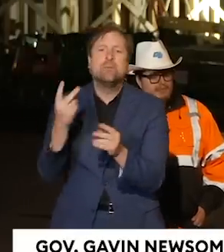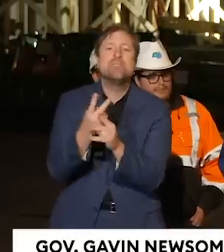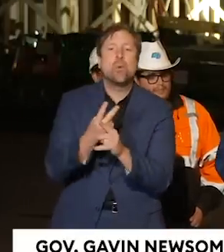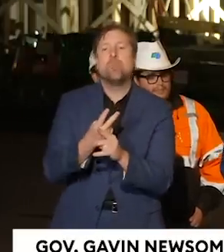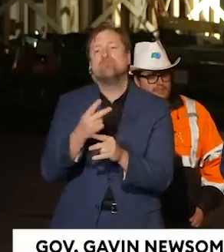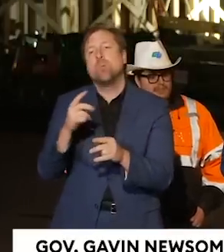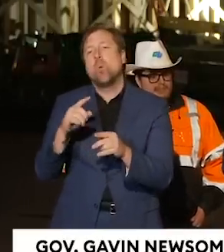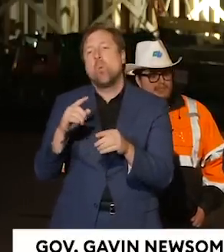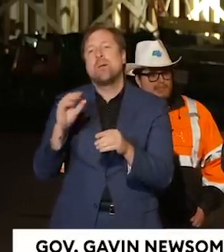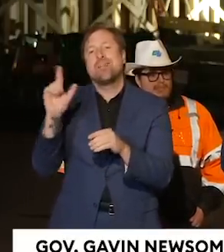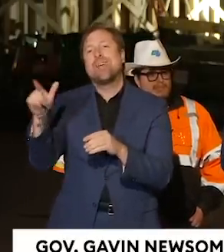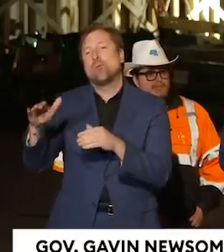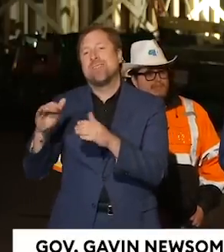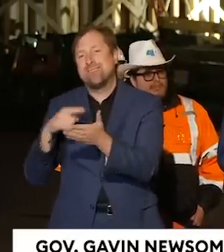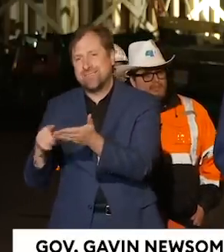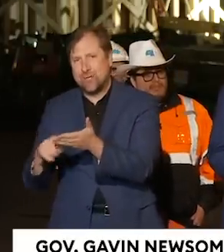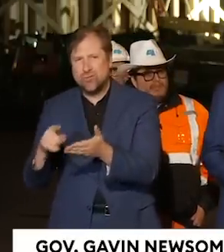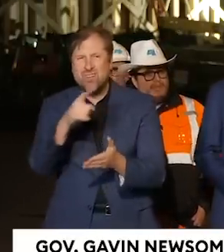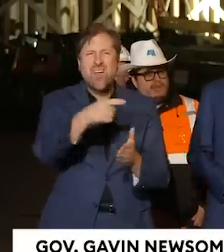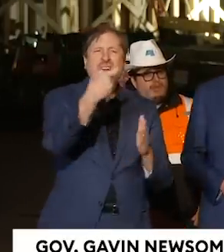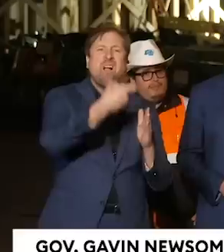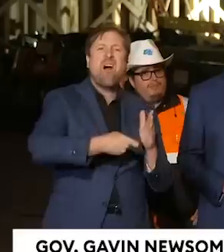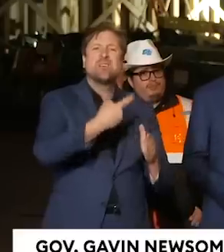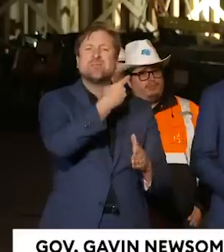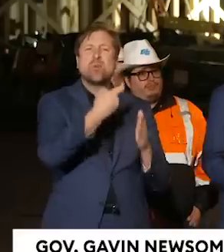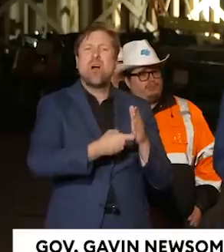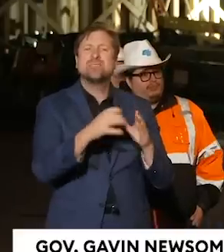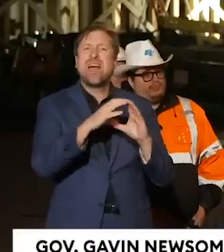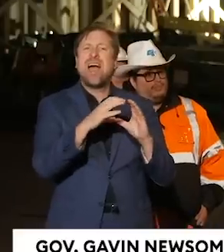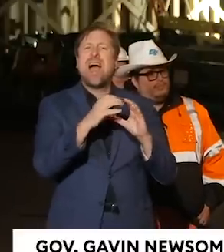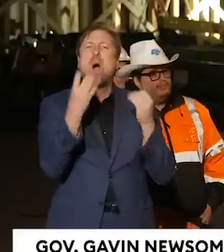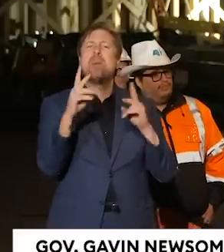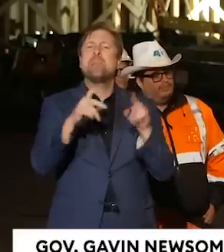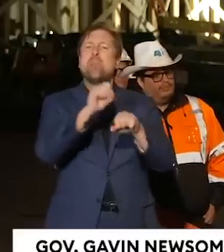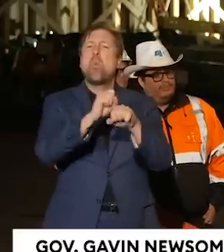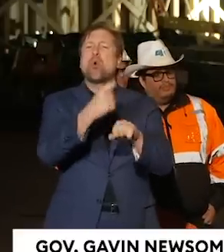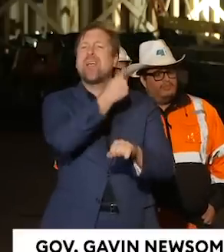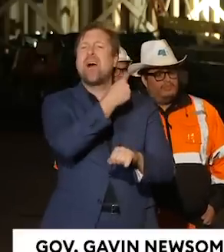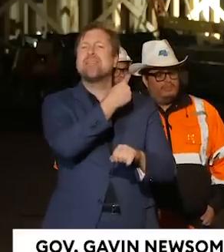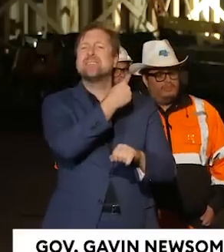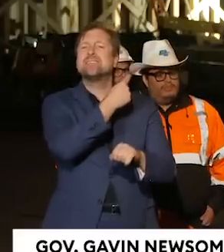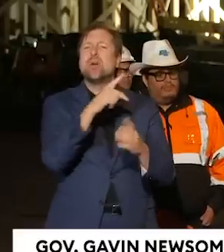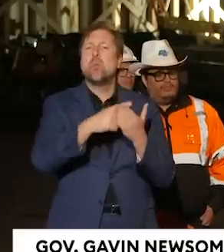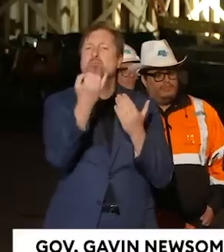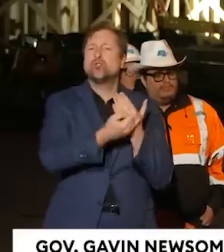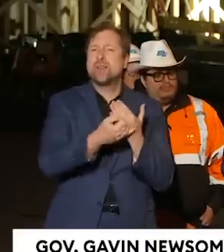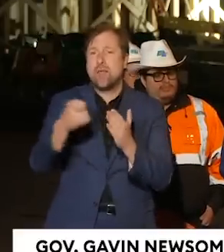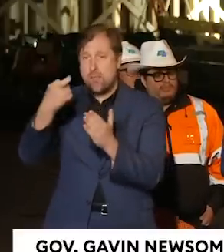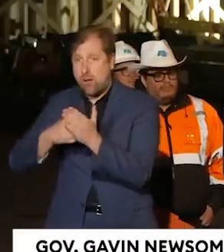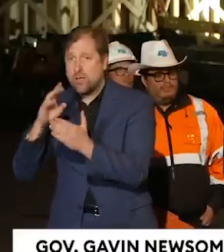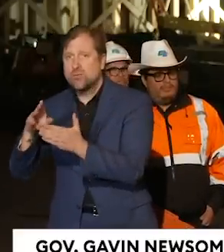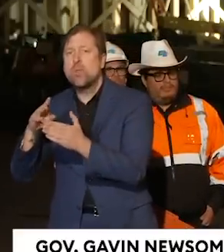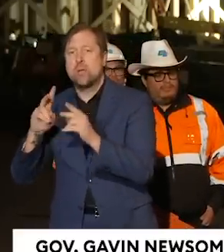investigation unfolds. How much is this costing, and how many people are actively working on it? So on the cost, that's still being assessed, and it will be